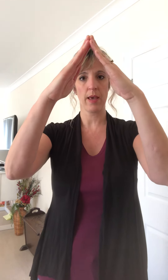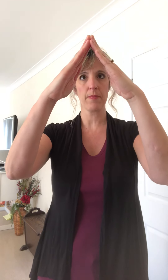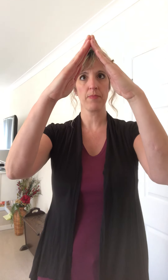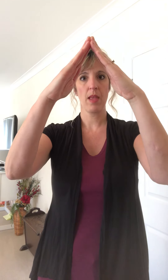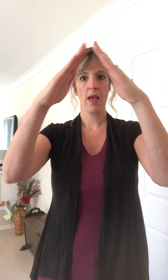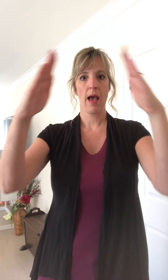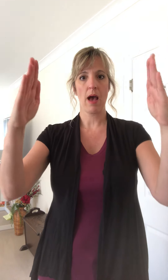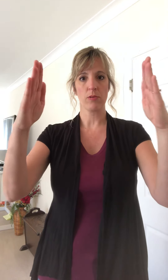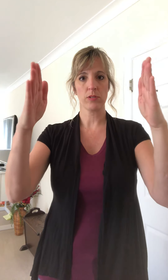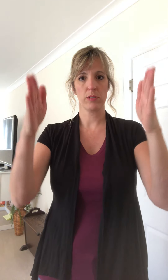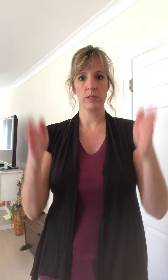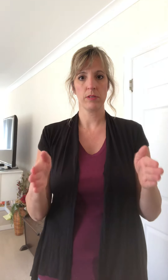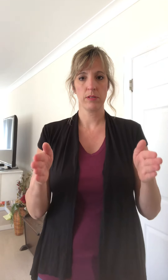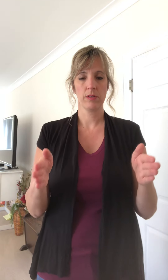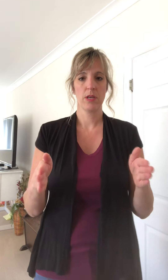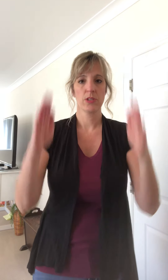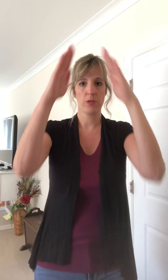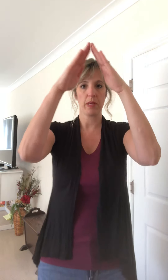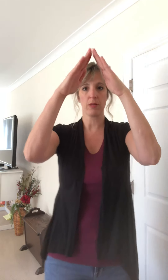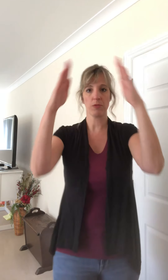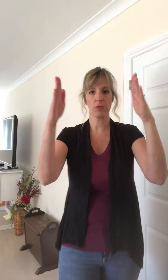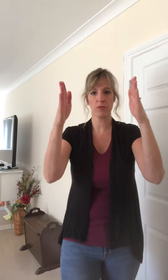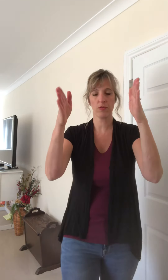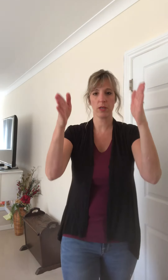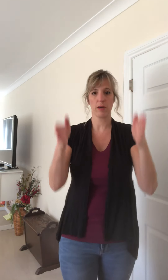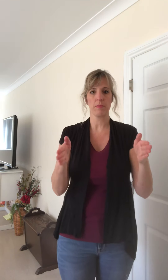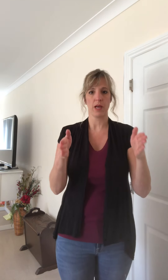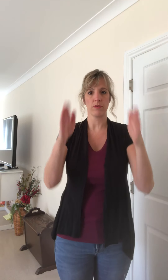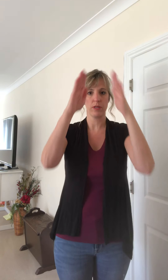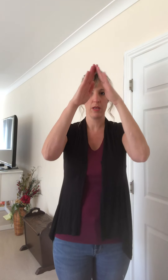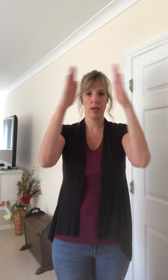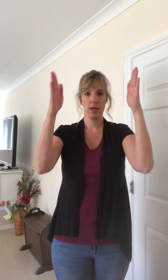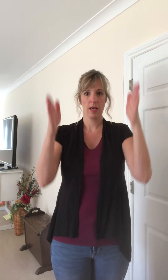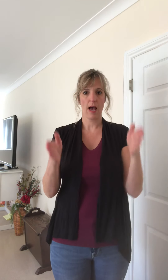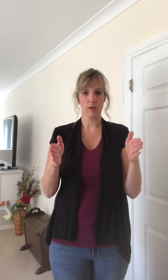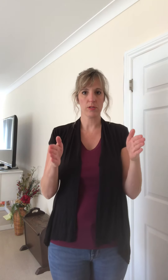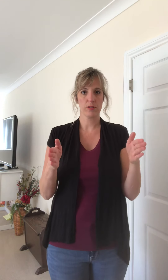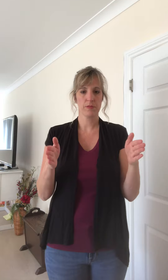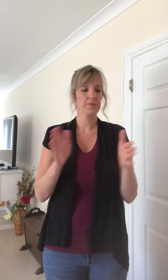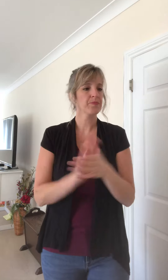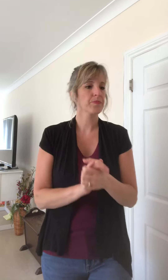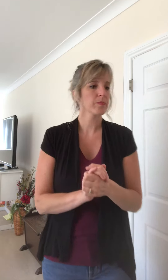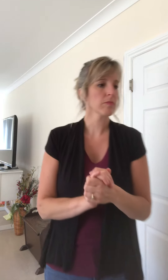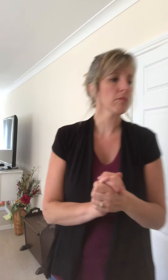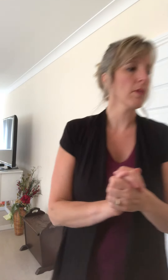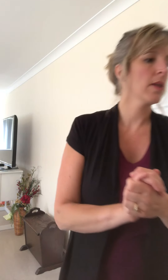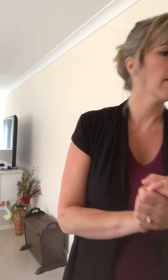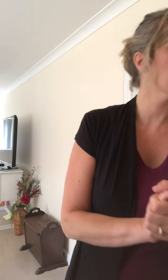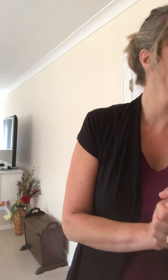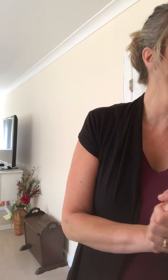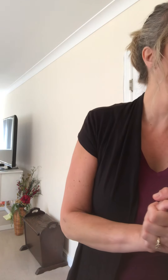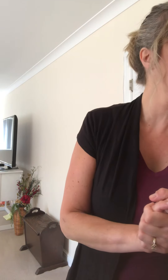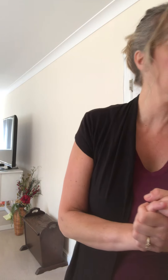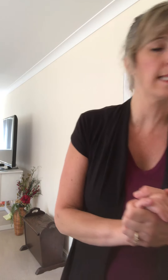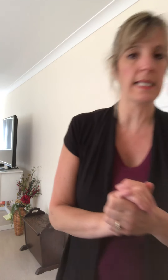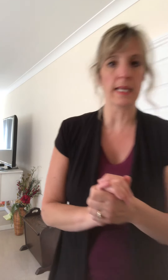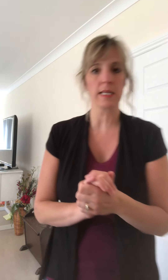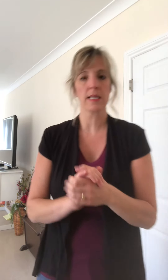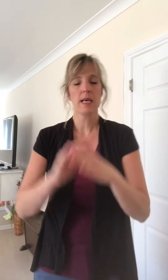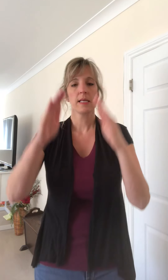Okay? House. So you make the roof and come down. House. Next one is city.